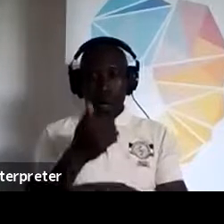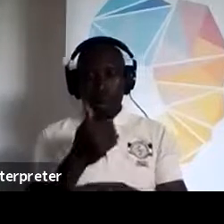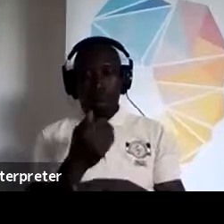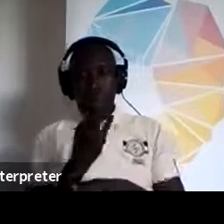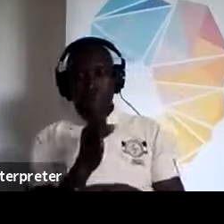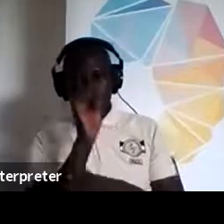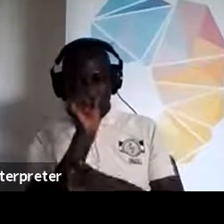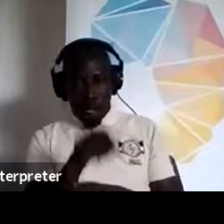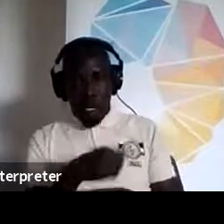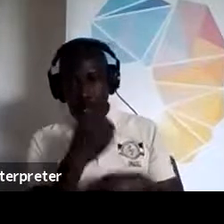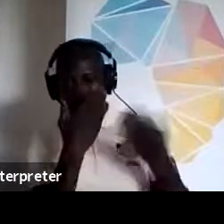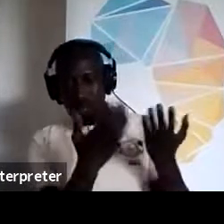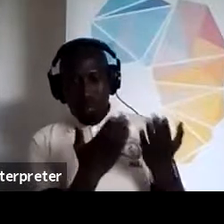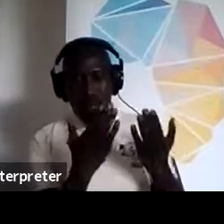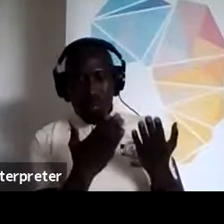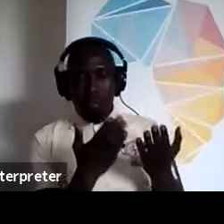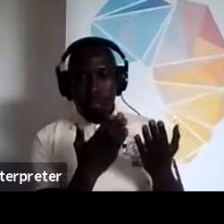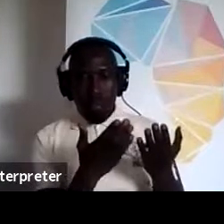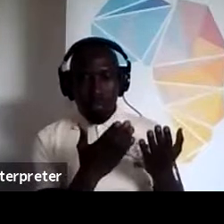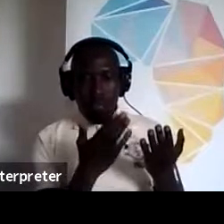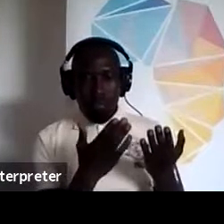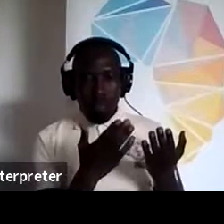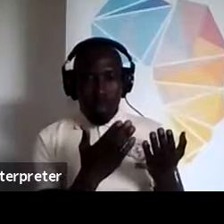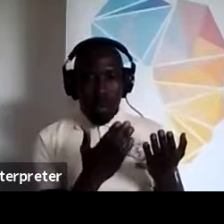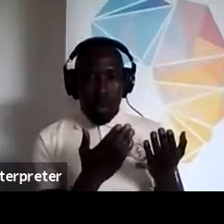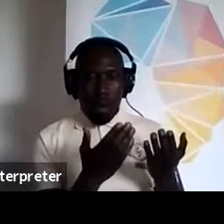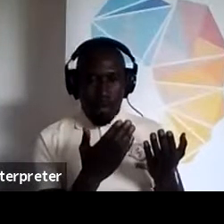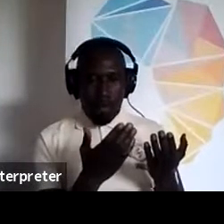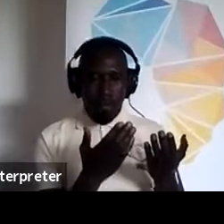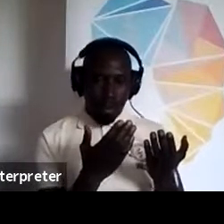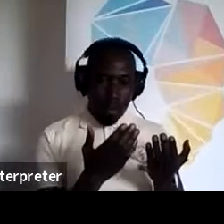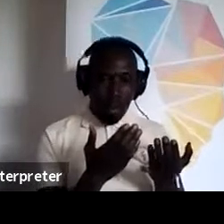this kind of entity, then we're